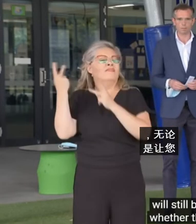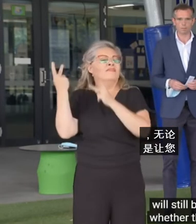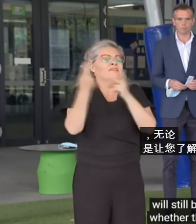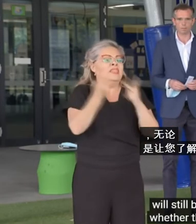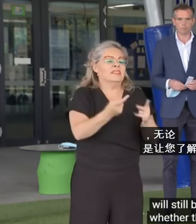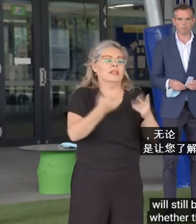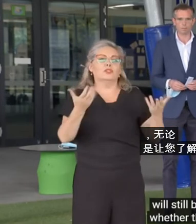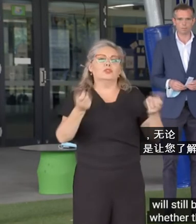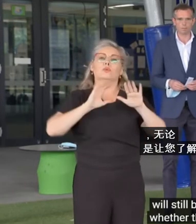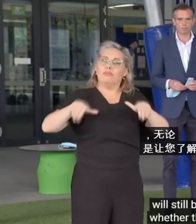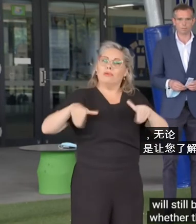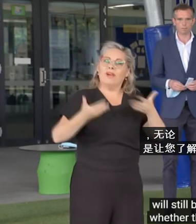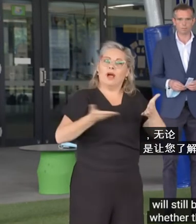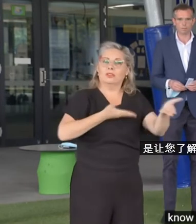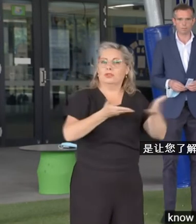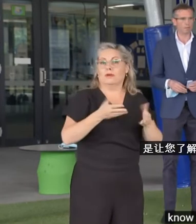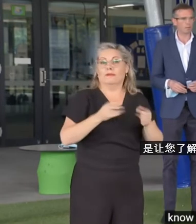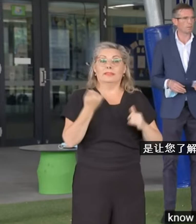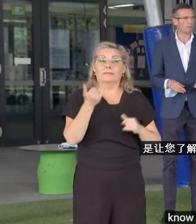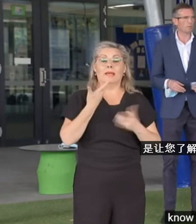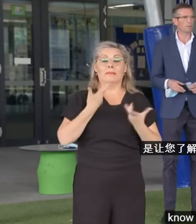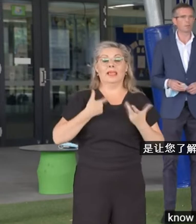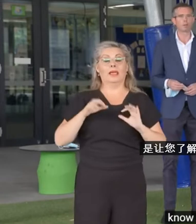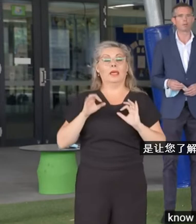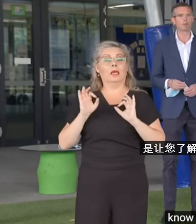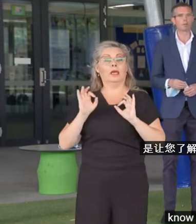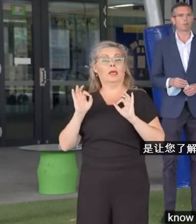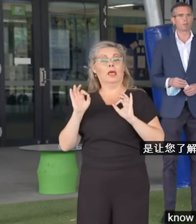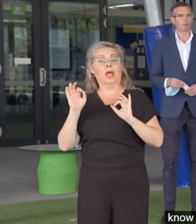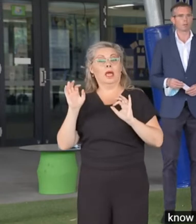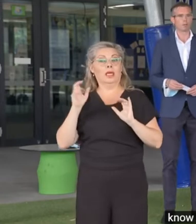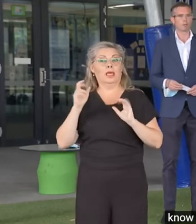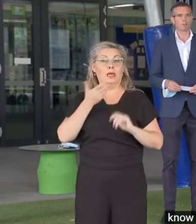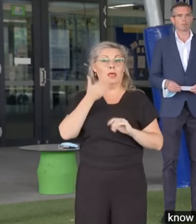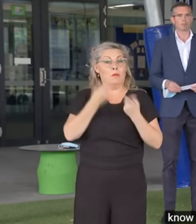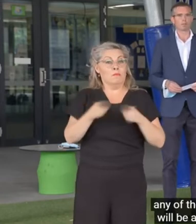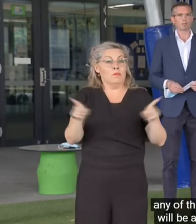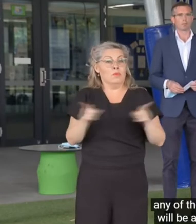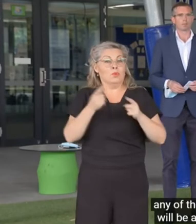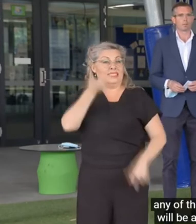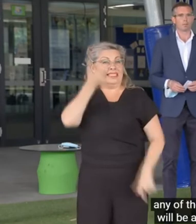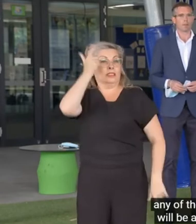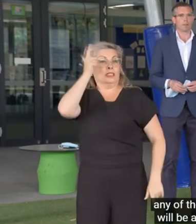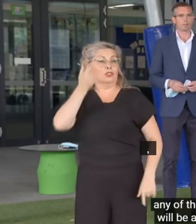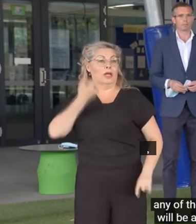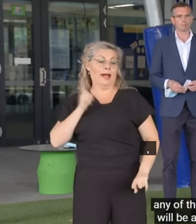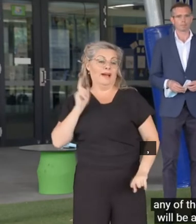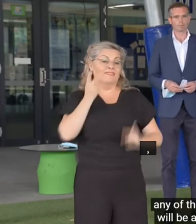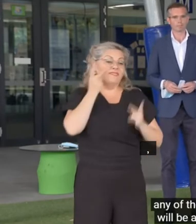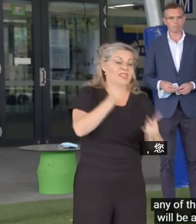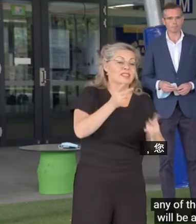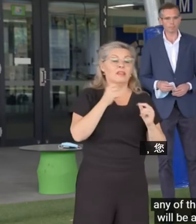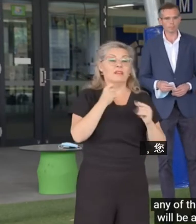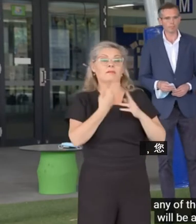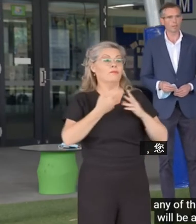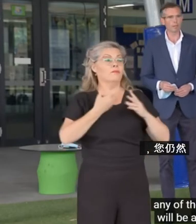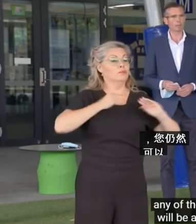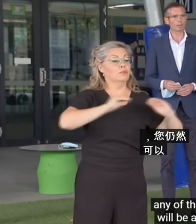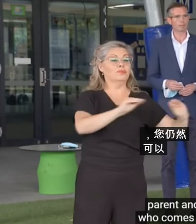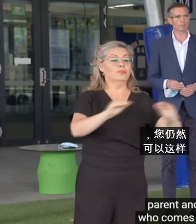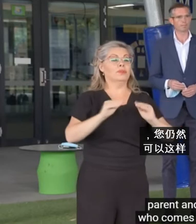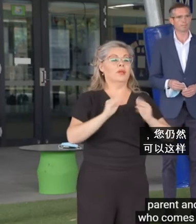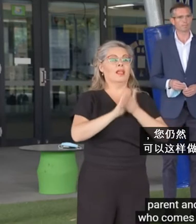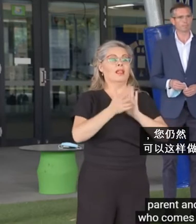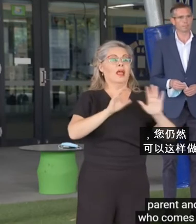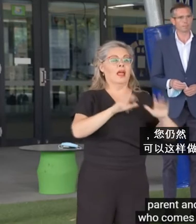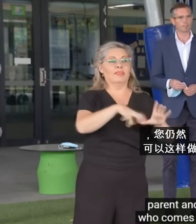that's providing, you know, sport or music, any of those curriculum activities, that will be allowed. If you're a parent and you're a volunteer who comes in